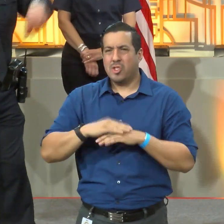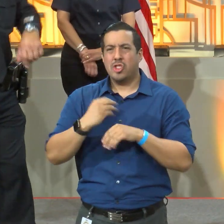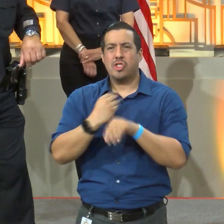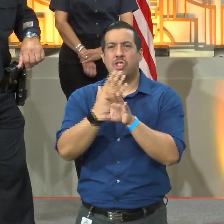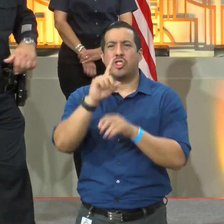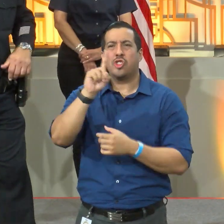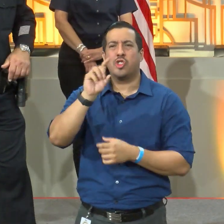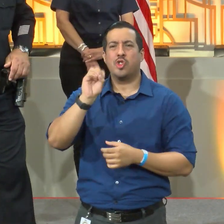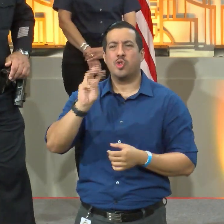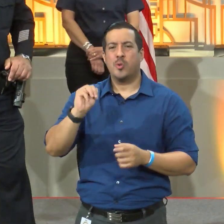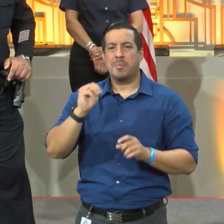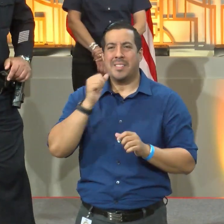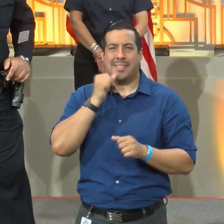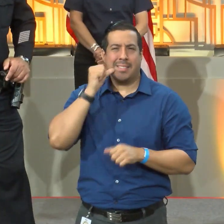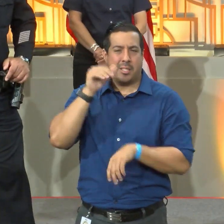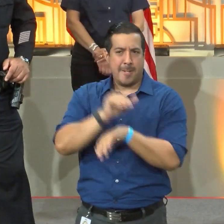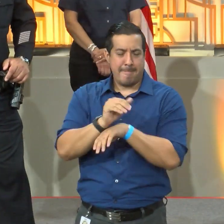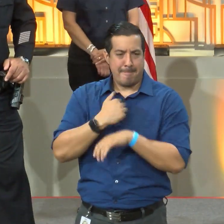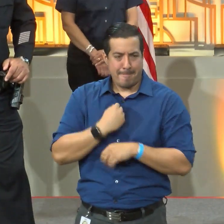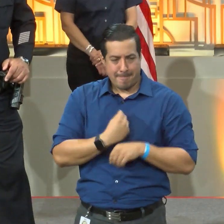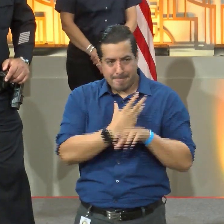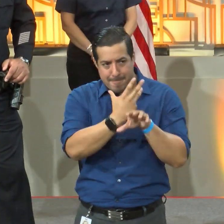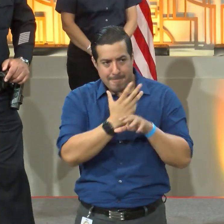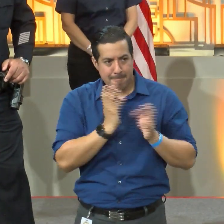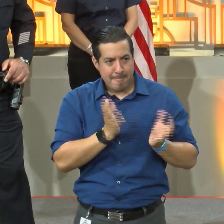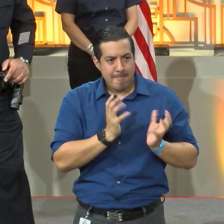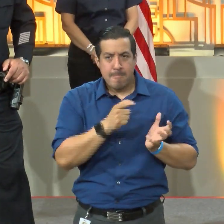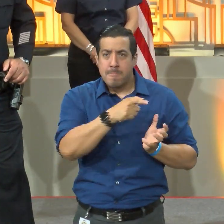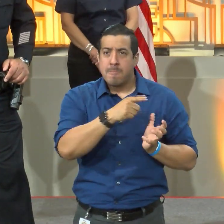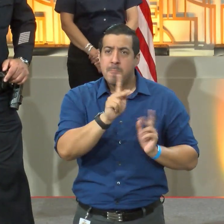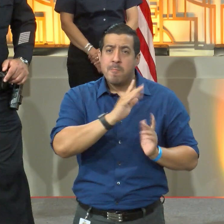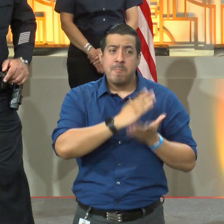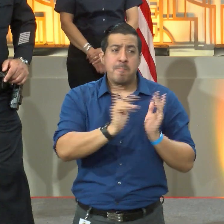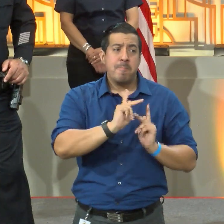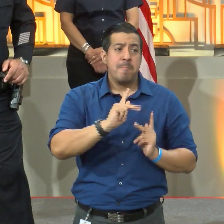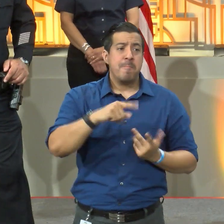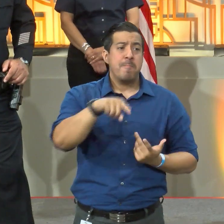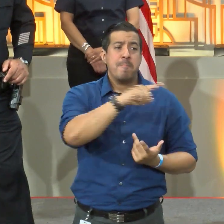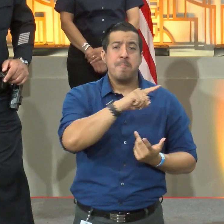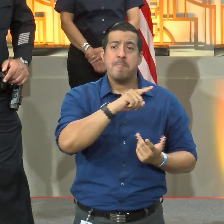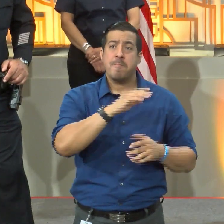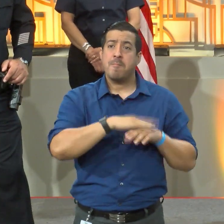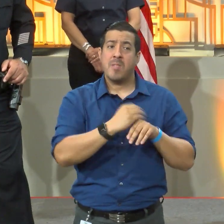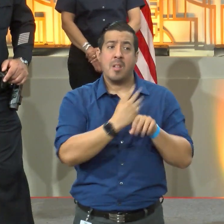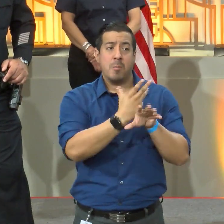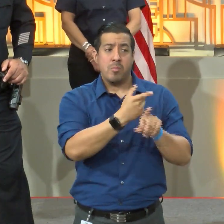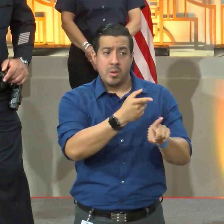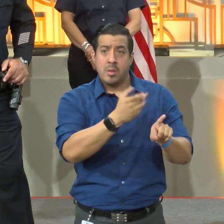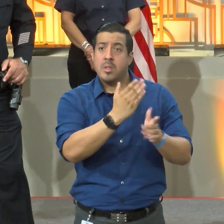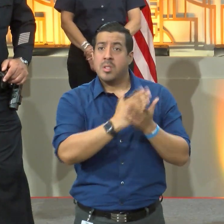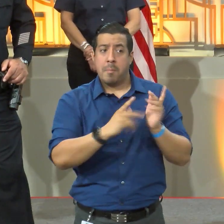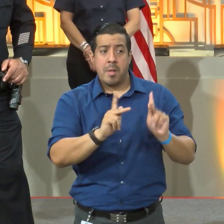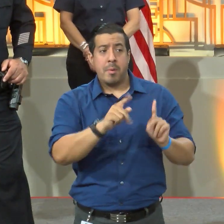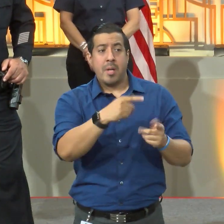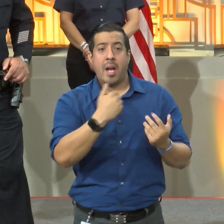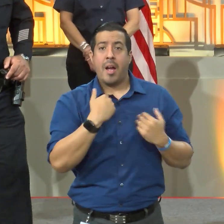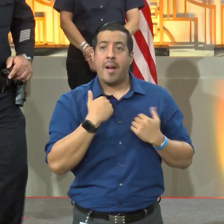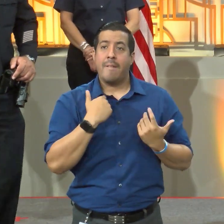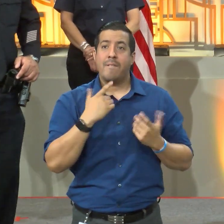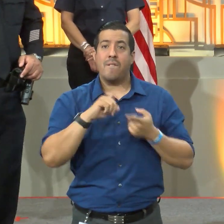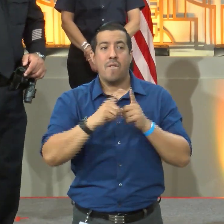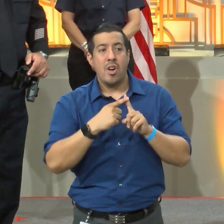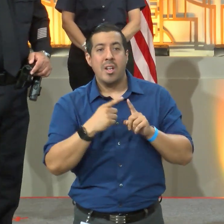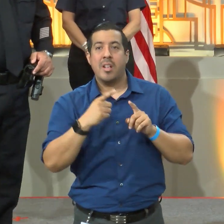call last night, and there were some people having, on the Zoom call, but they had some people, and they were having dinner, friends